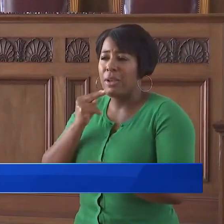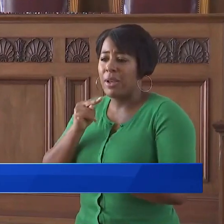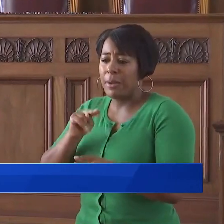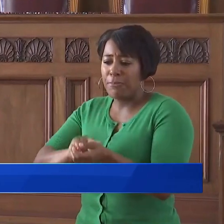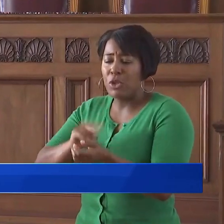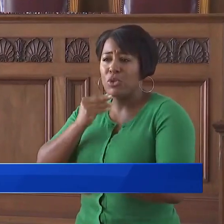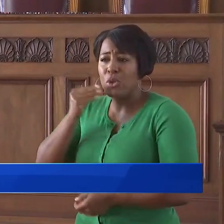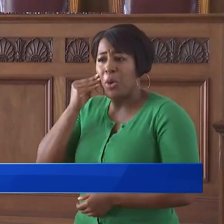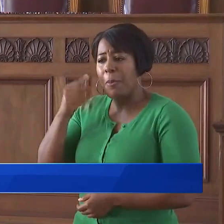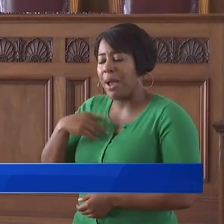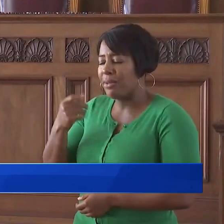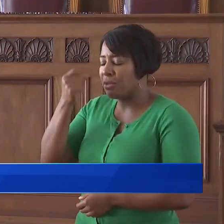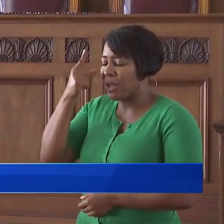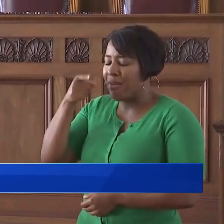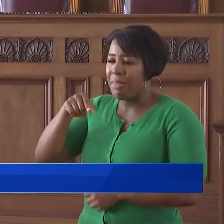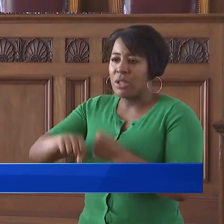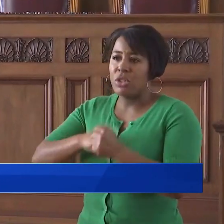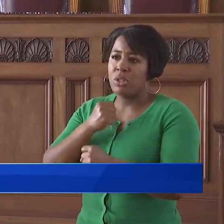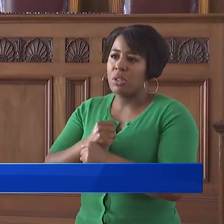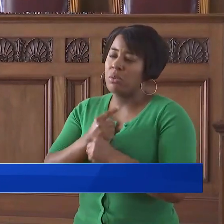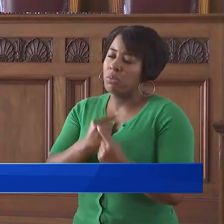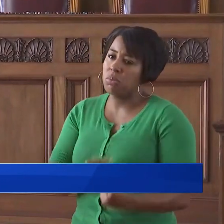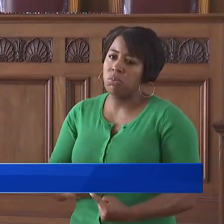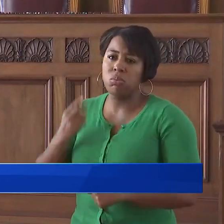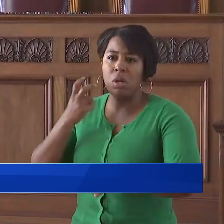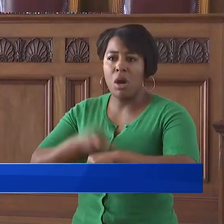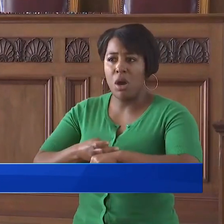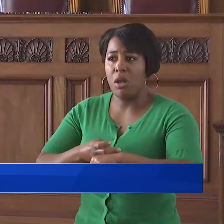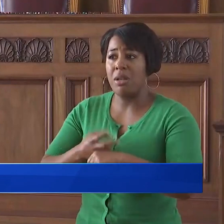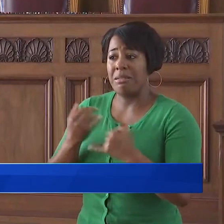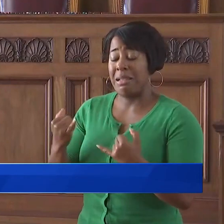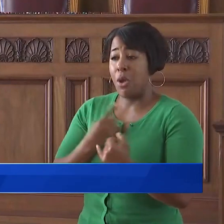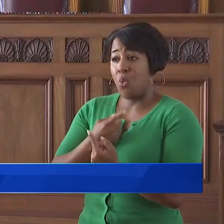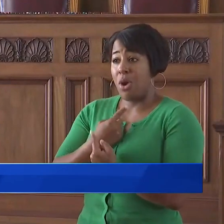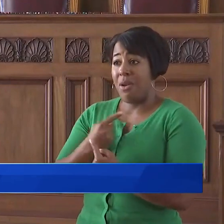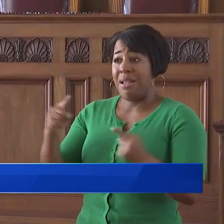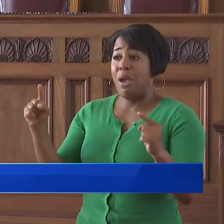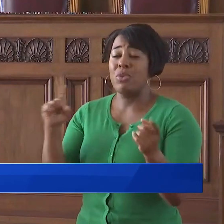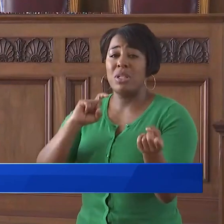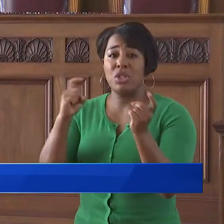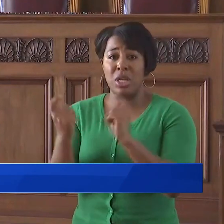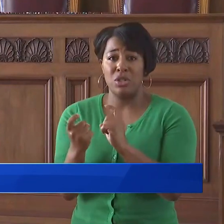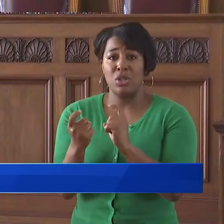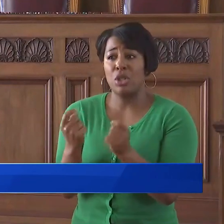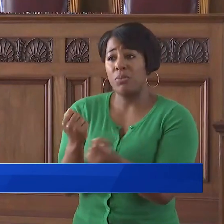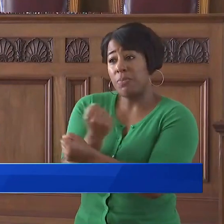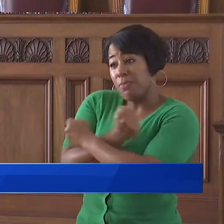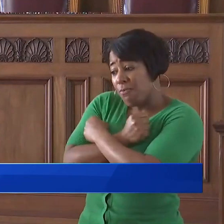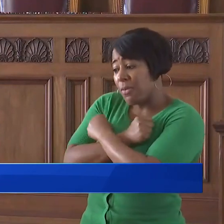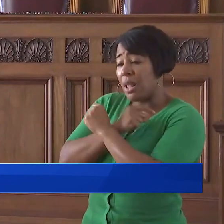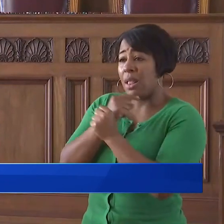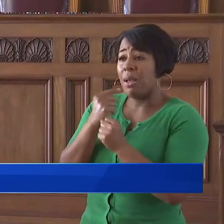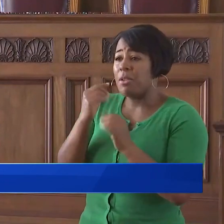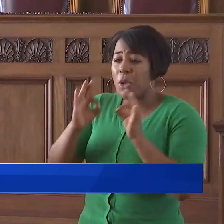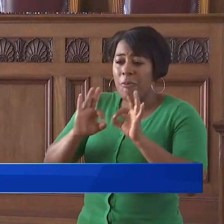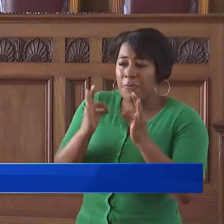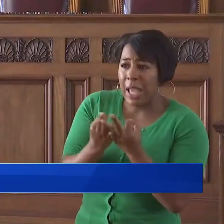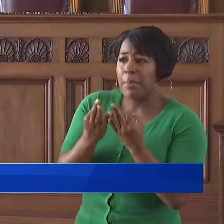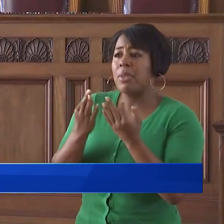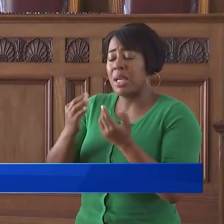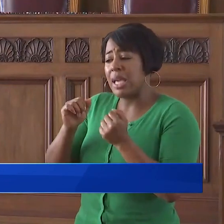year. Today, we are announcing changes to allow loved ones to be reunited safely in these